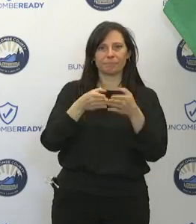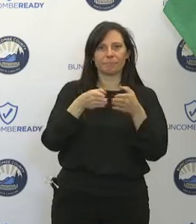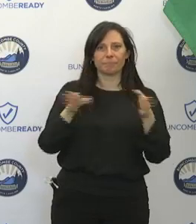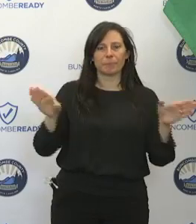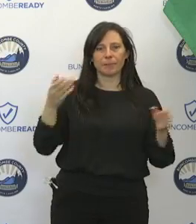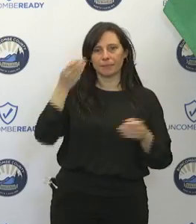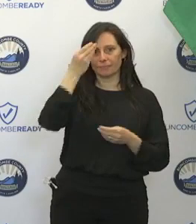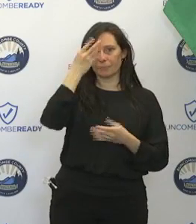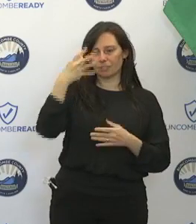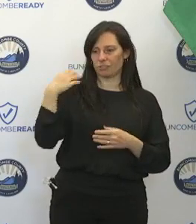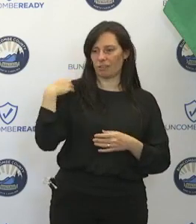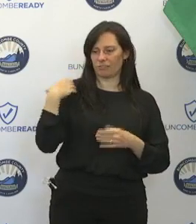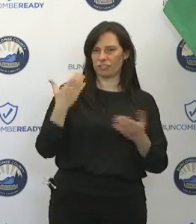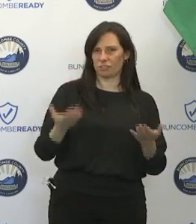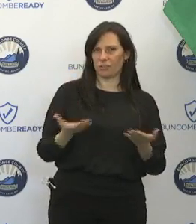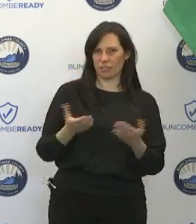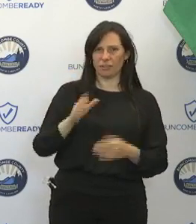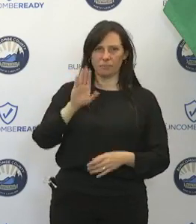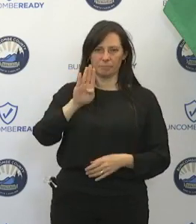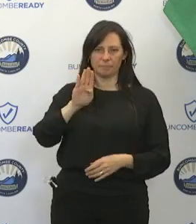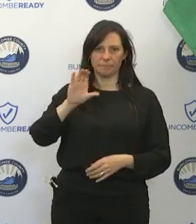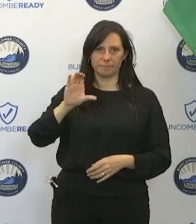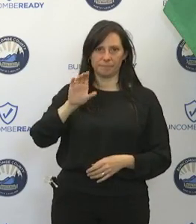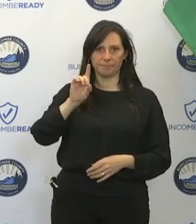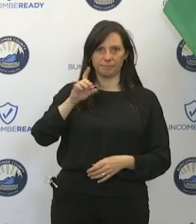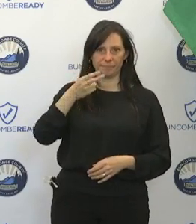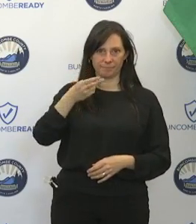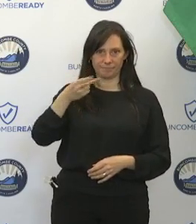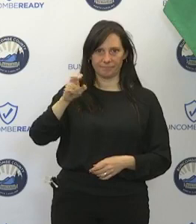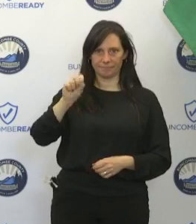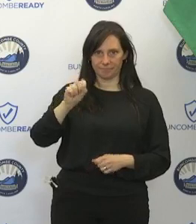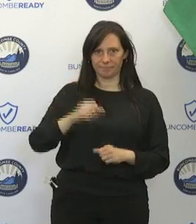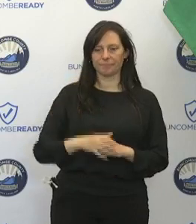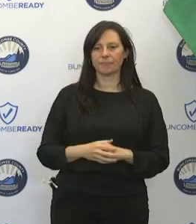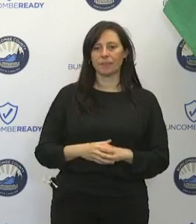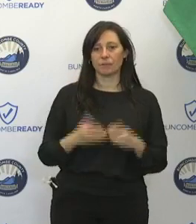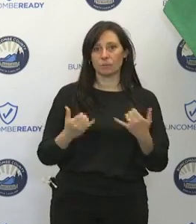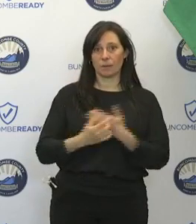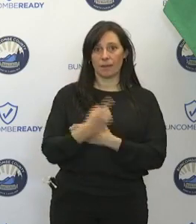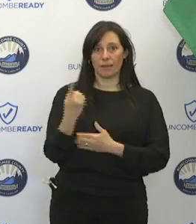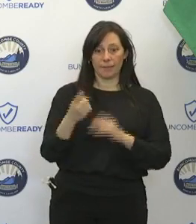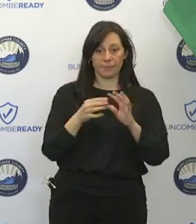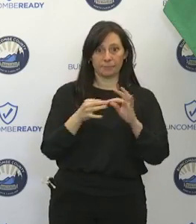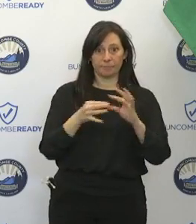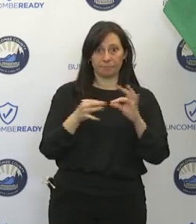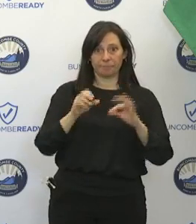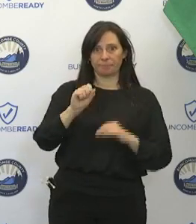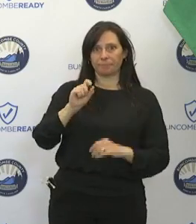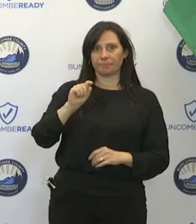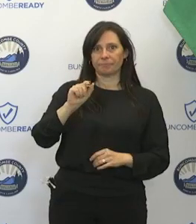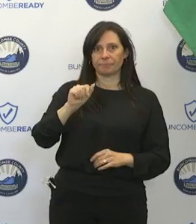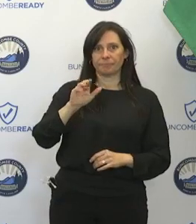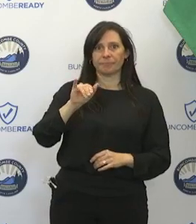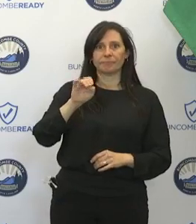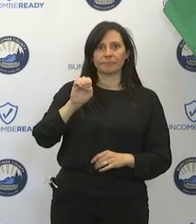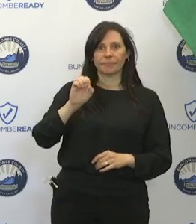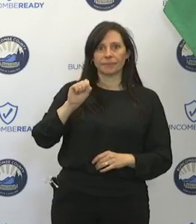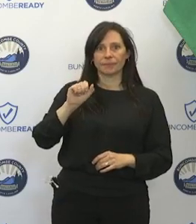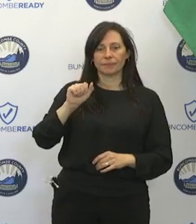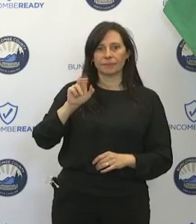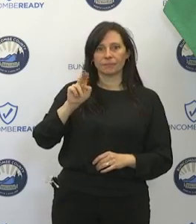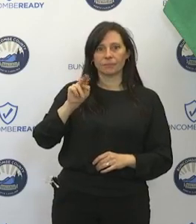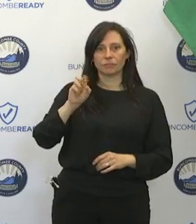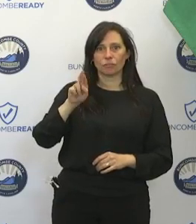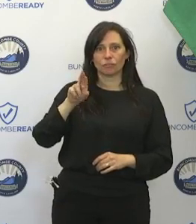here with Buncombe County Health and Human Services. Today we have Stacy Saunders, the Buncombe County Public Health Director, here